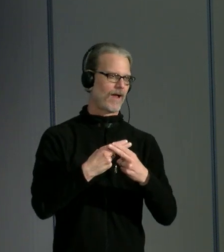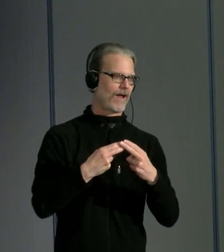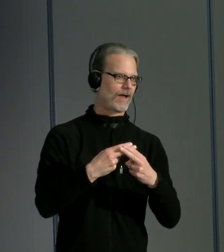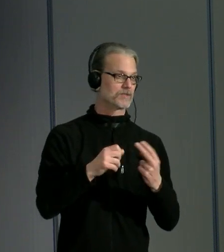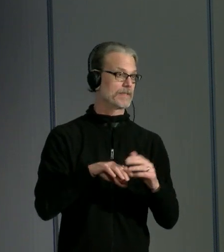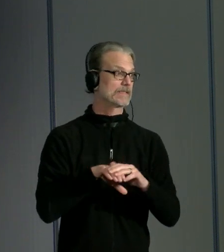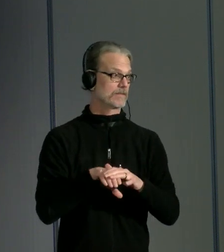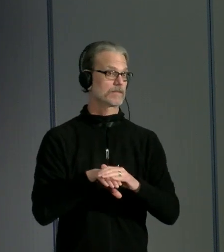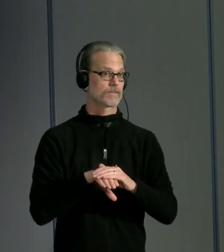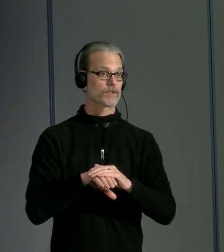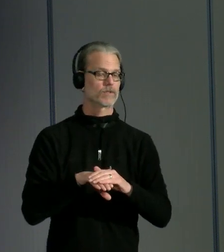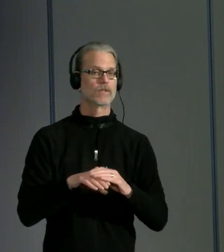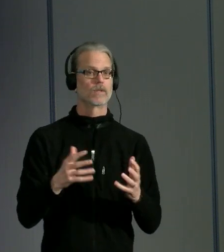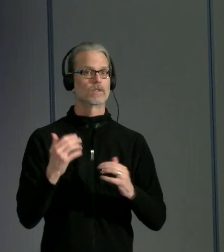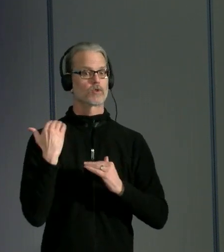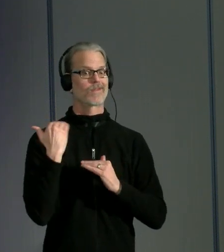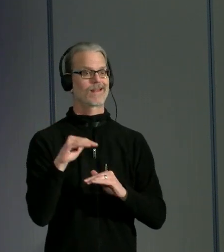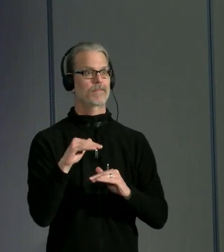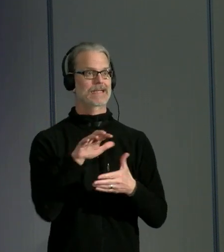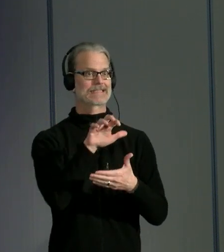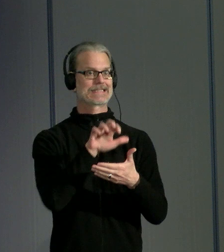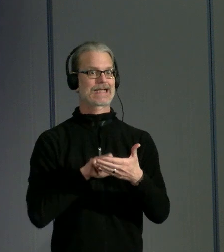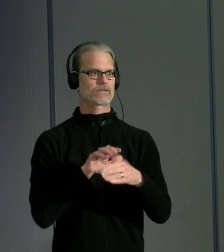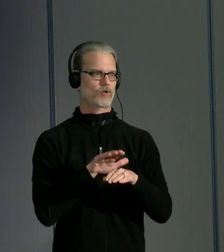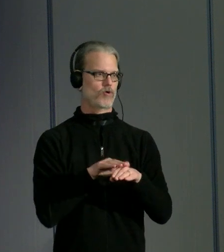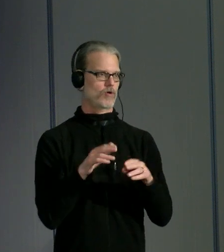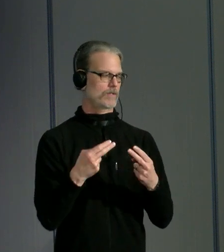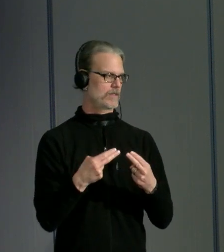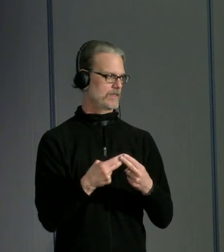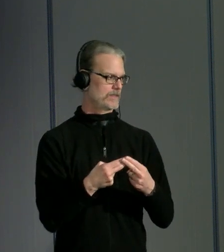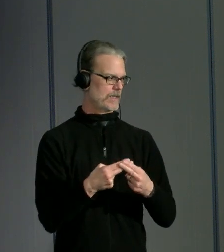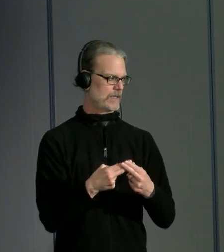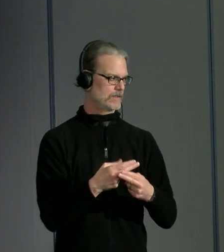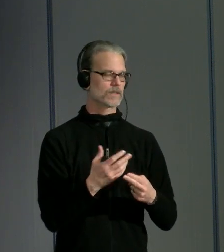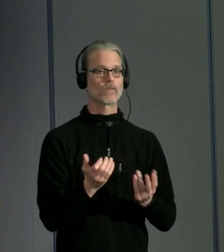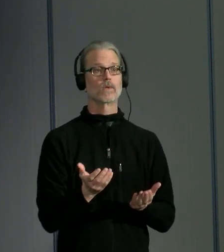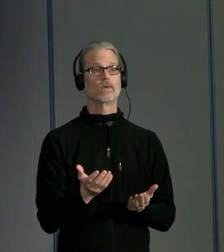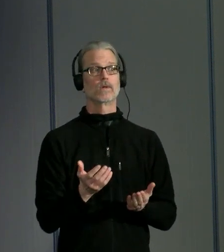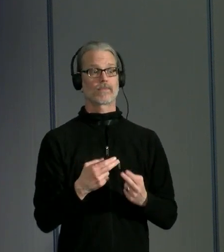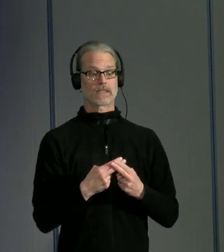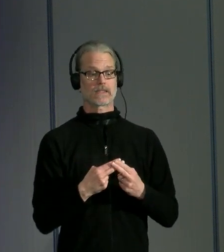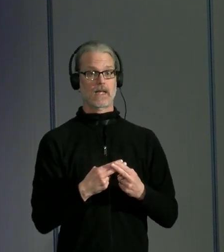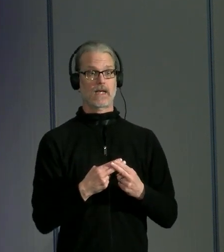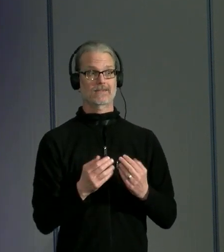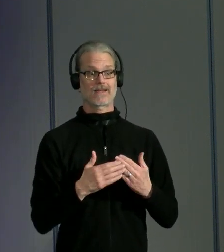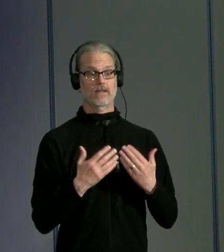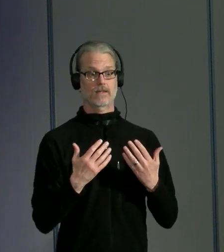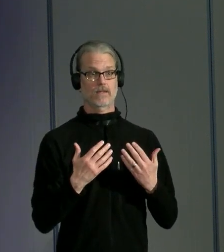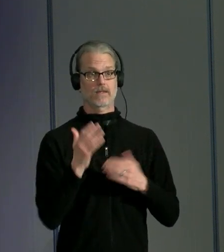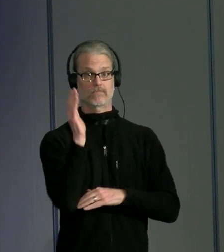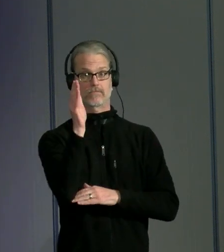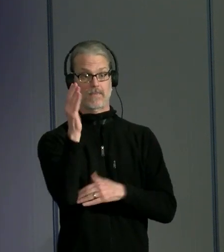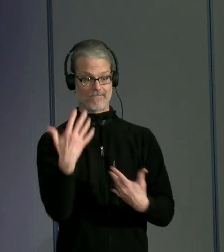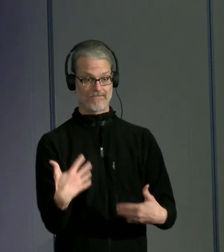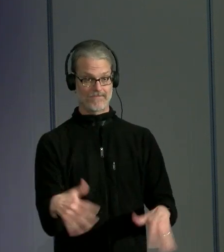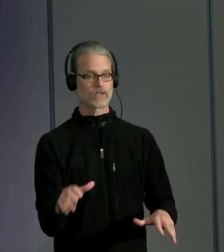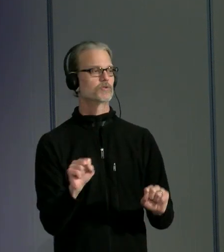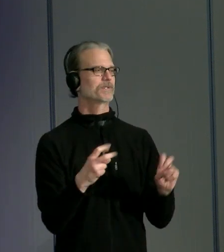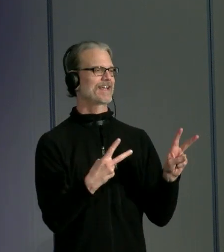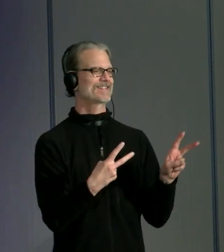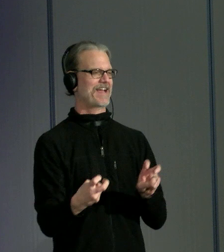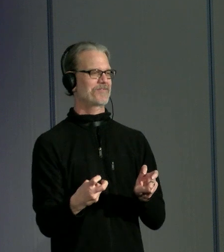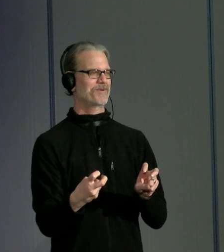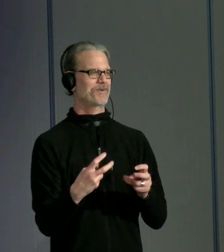accessible. You want to limit your text on the slides. You want to offer slides afterwards. Y'all can download these slides on